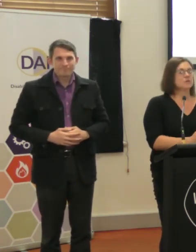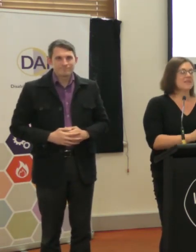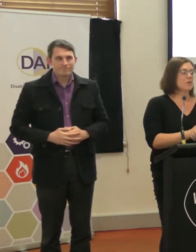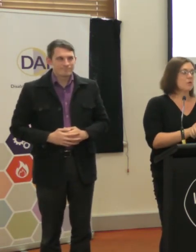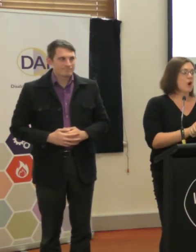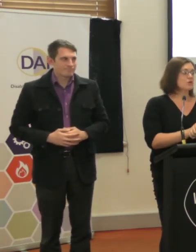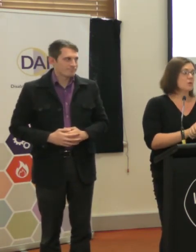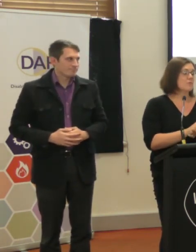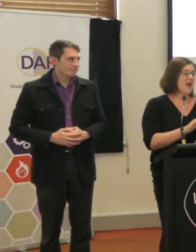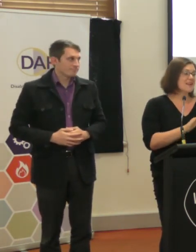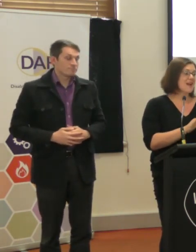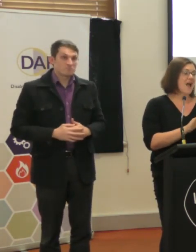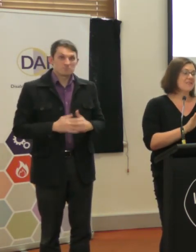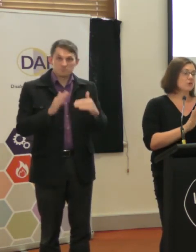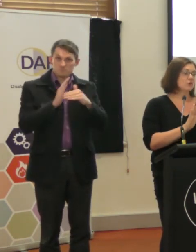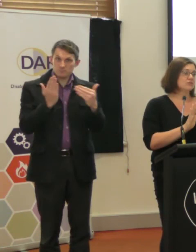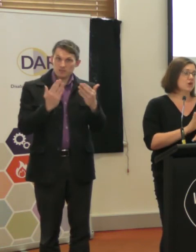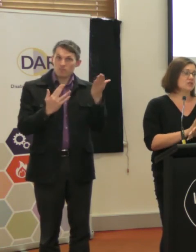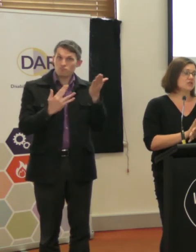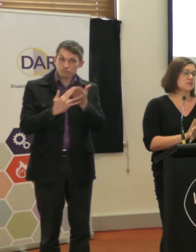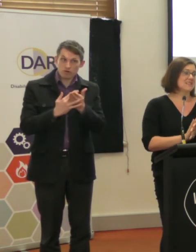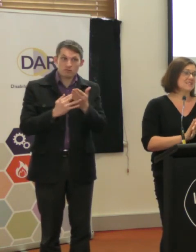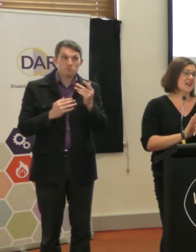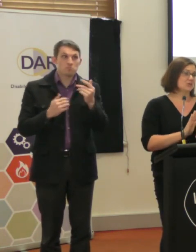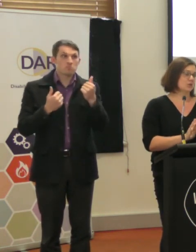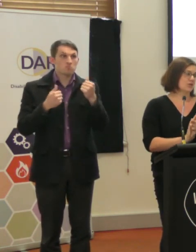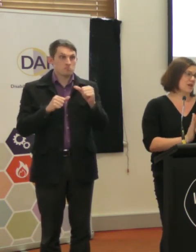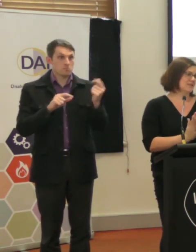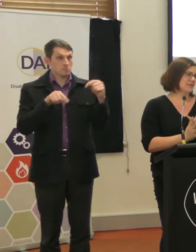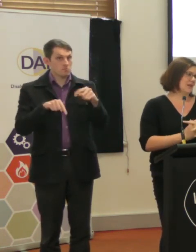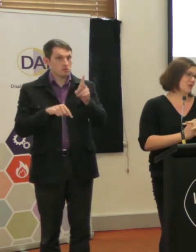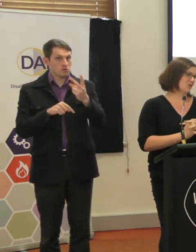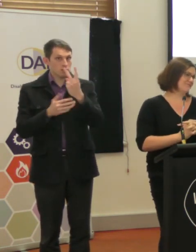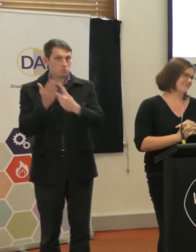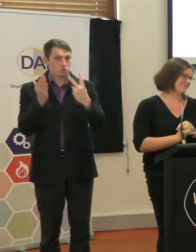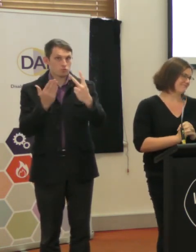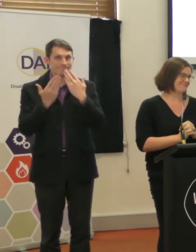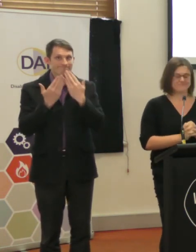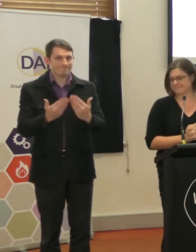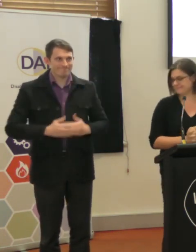I think we will go to a break, and if you could return to your seats at 2:30. Thank you.